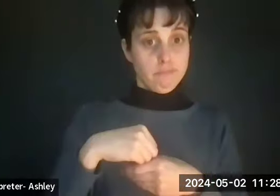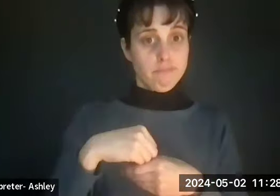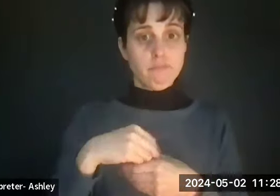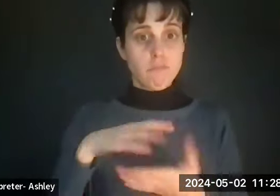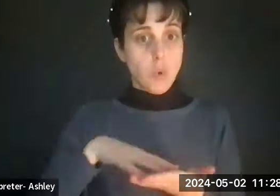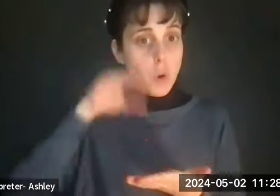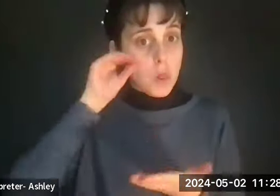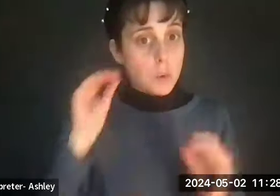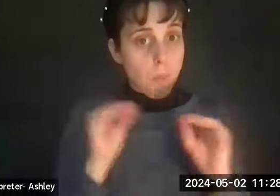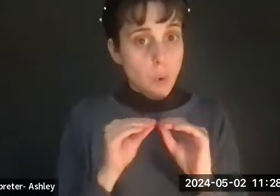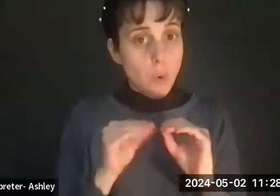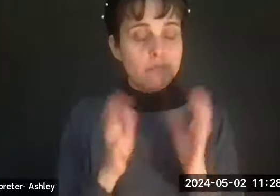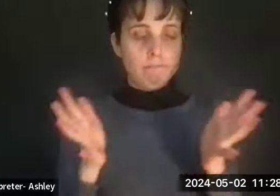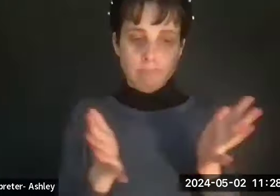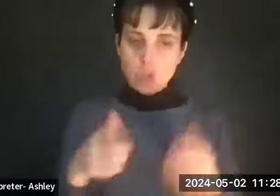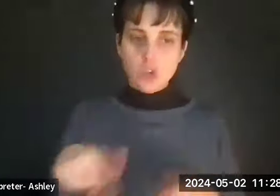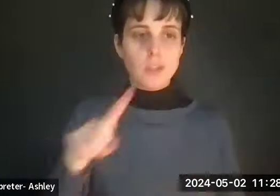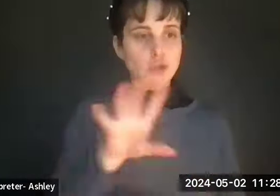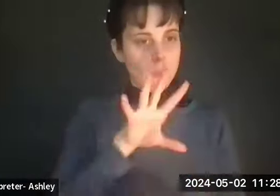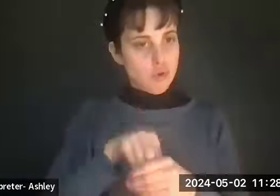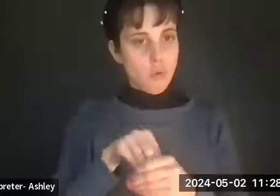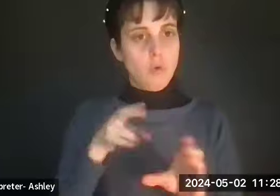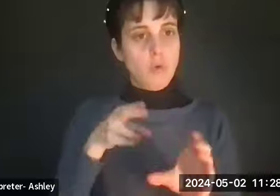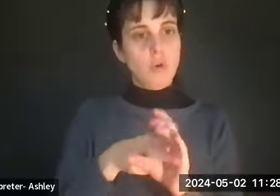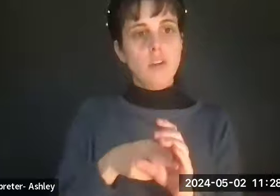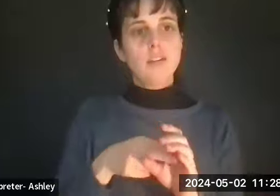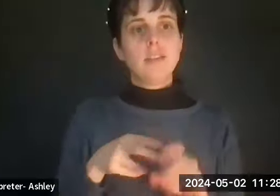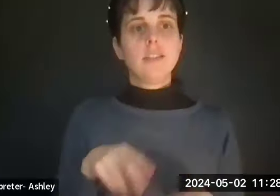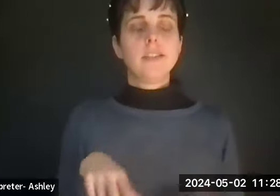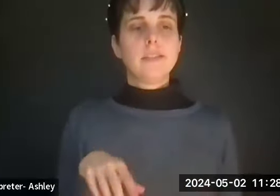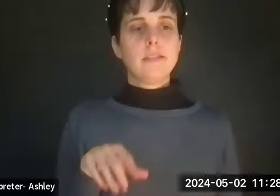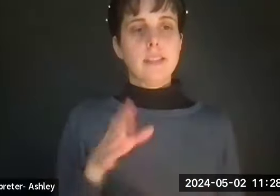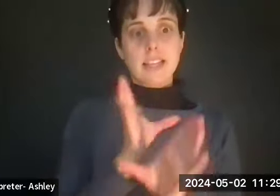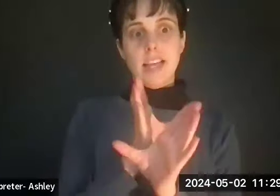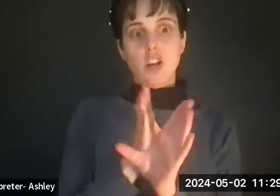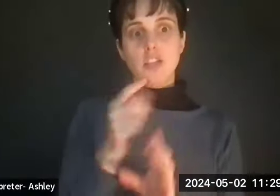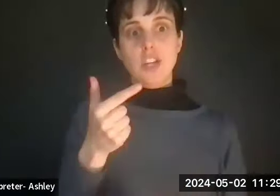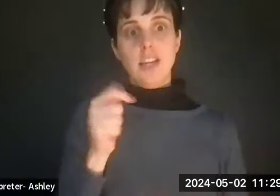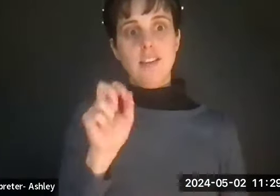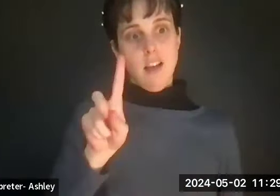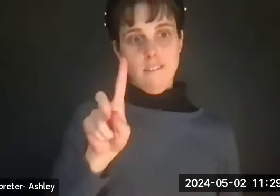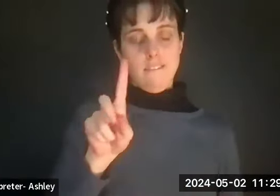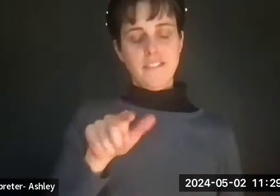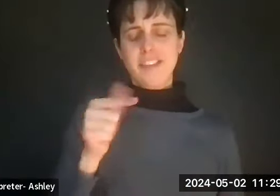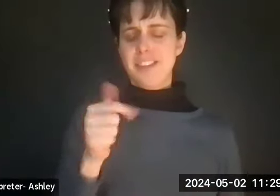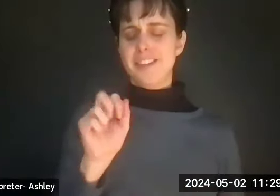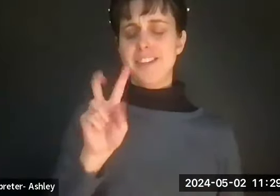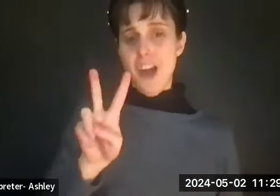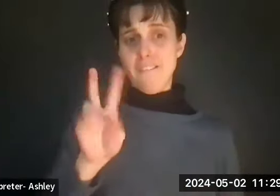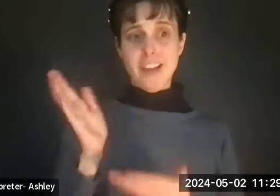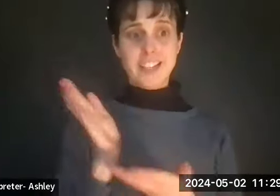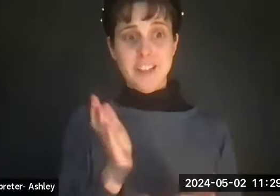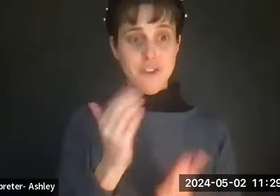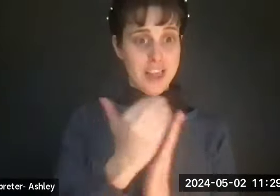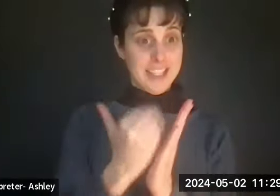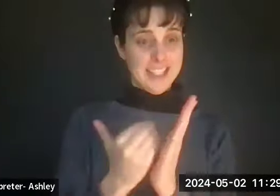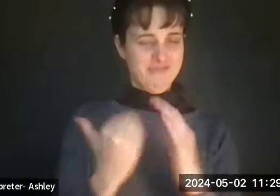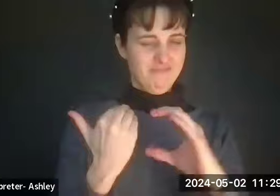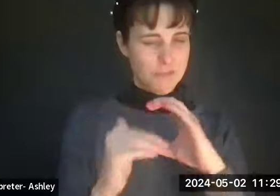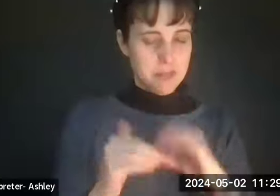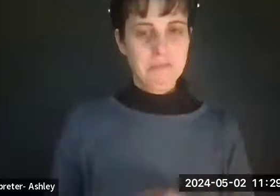workshops, we encourage you to join the Psychology GovDelivery list. We would also like to note that we heard many